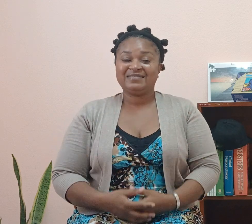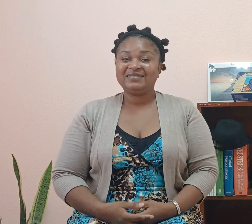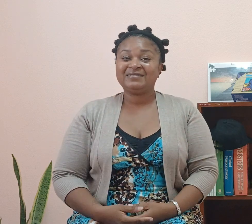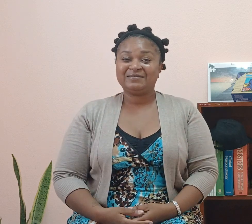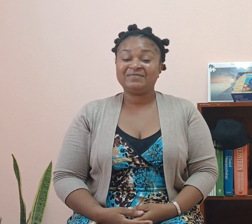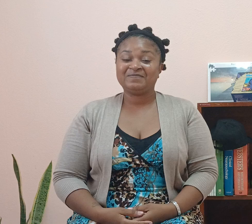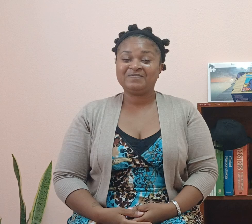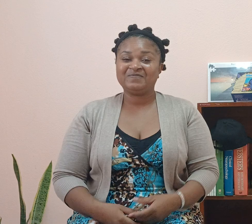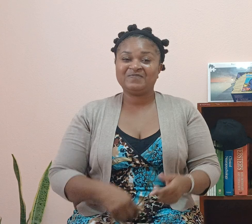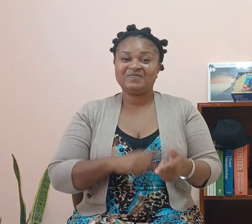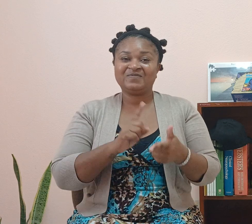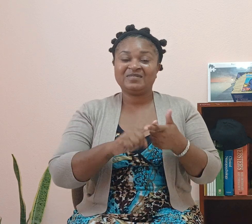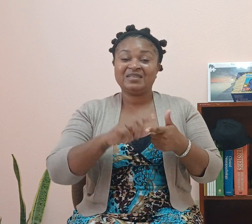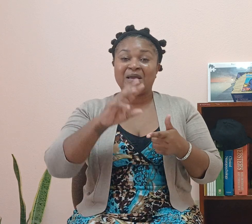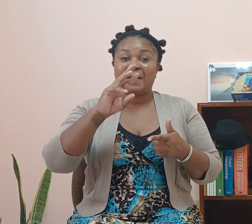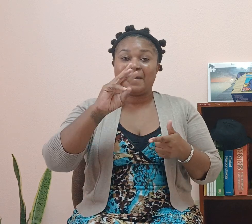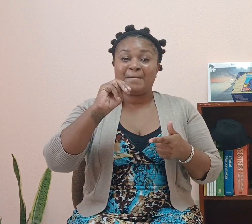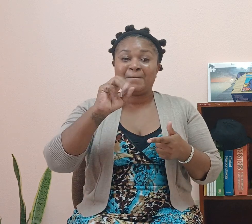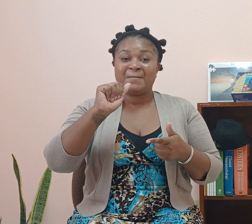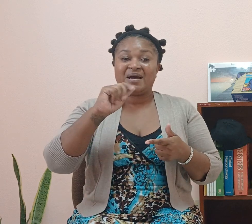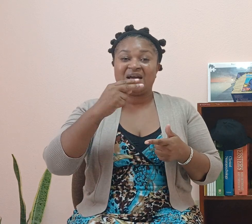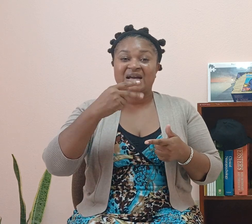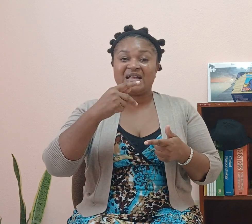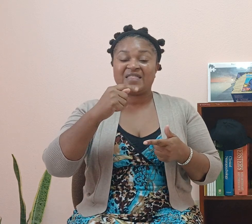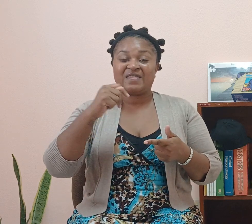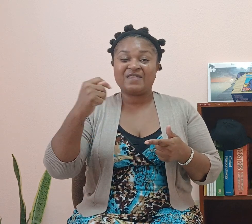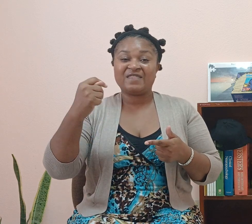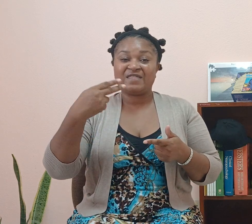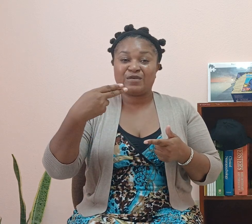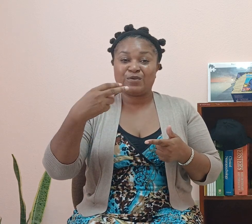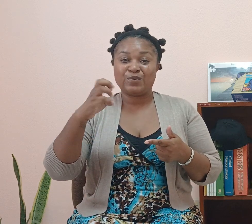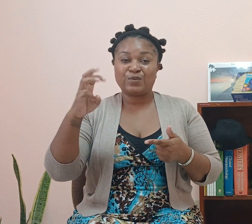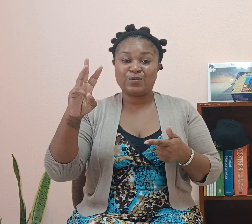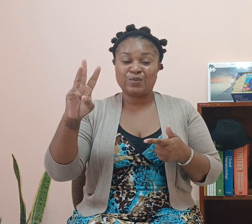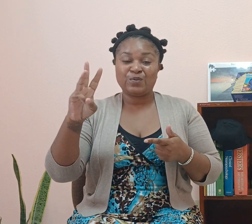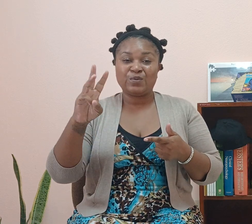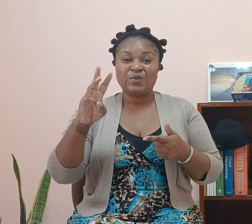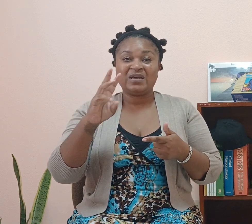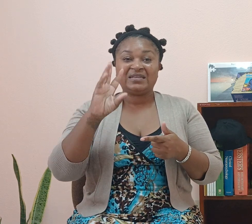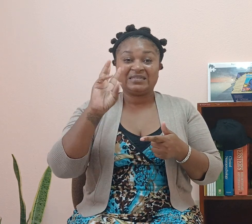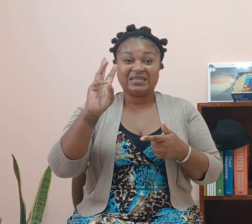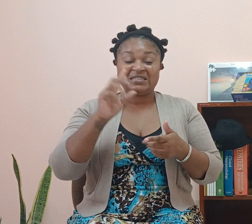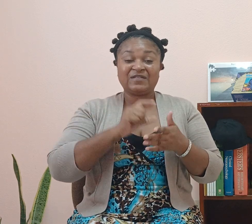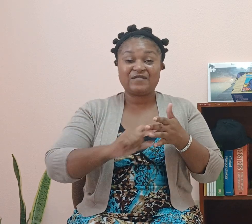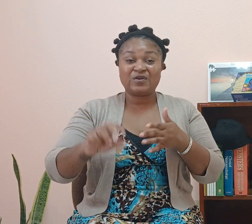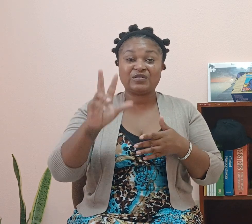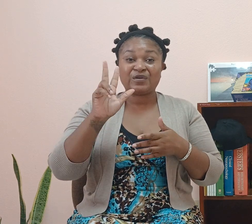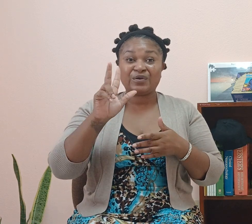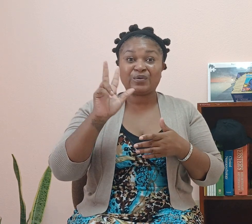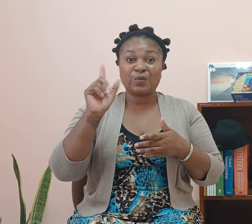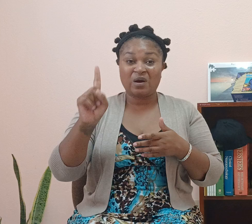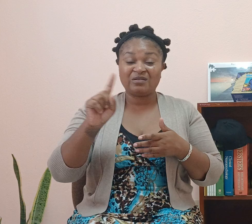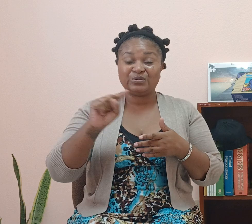Matthew 6, verses 31 to 33, Common English Bible.